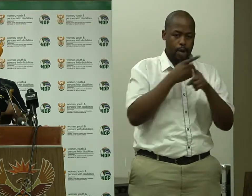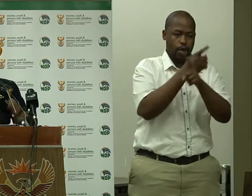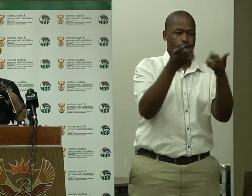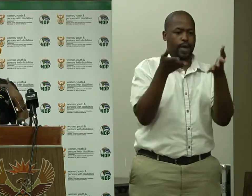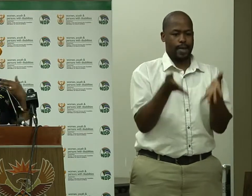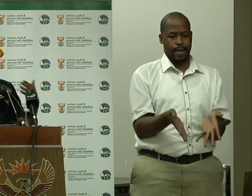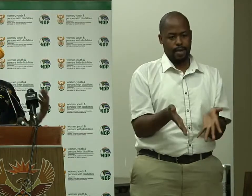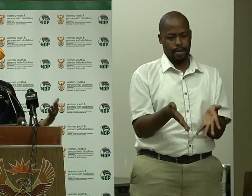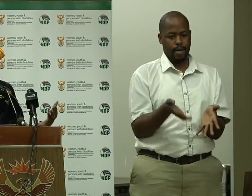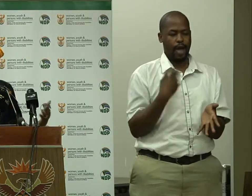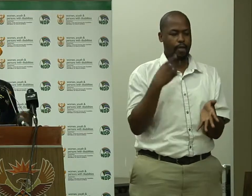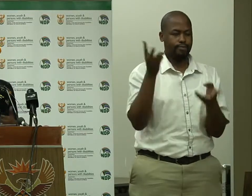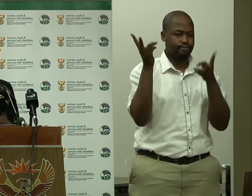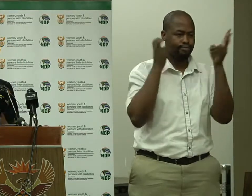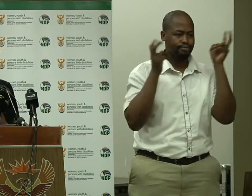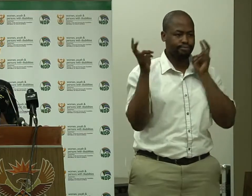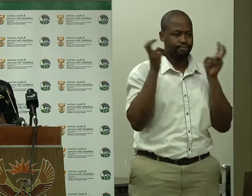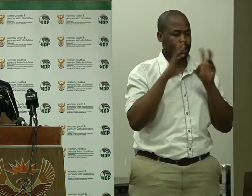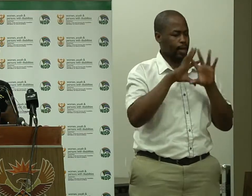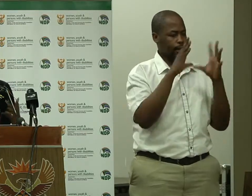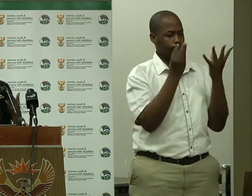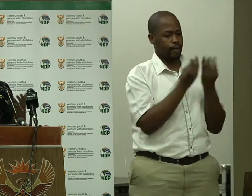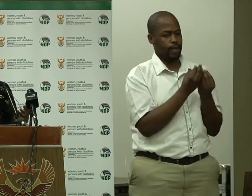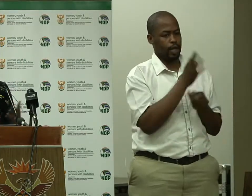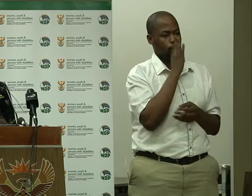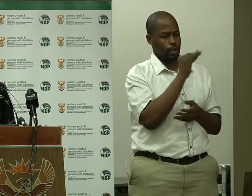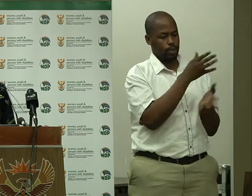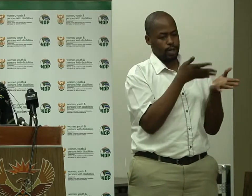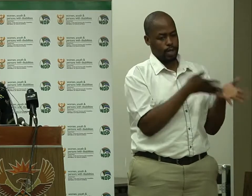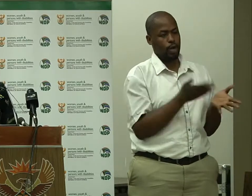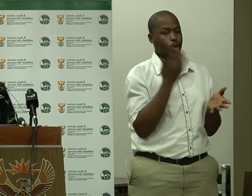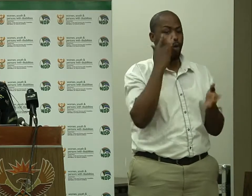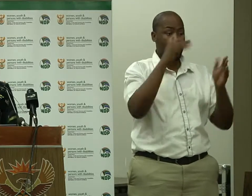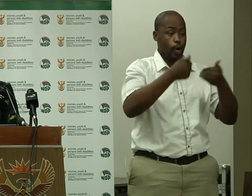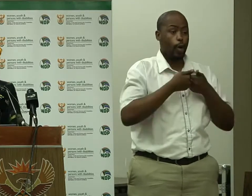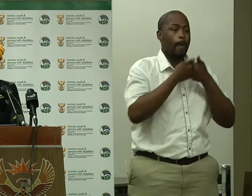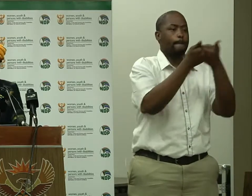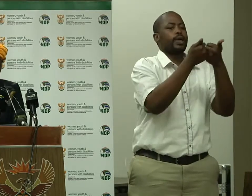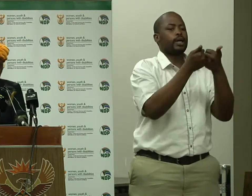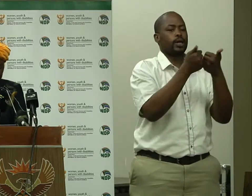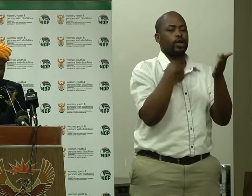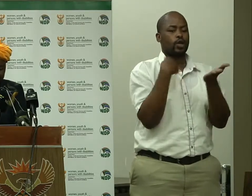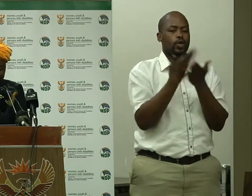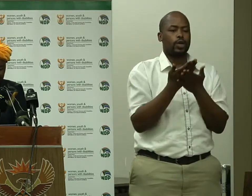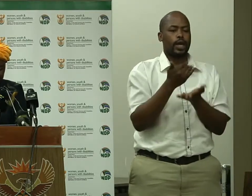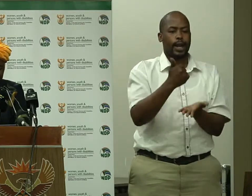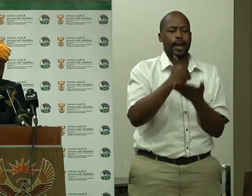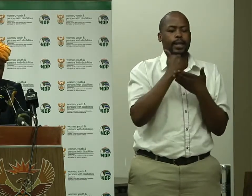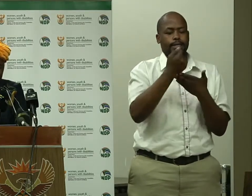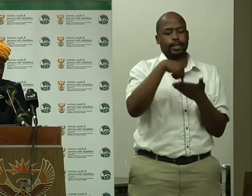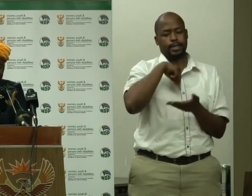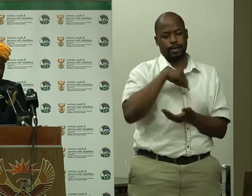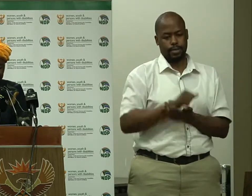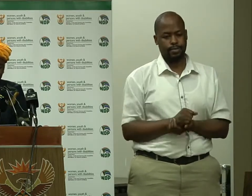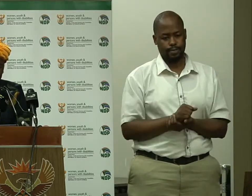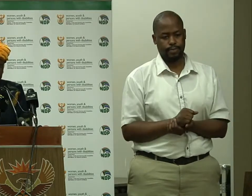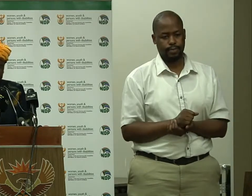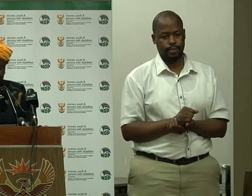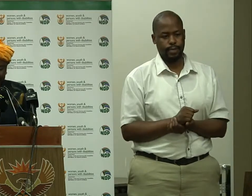I'm glad you have listened. And when you go out there, you will be able to assist us